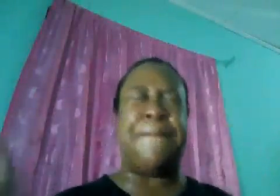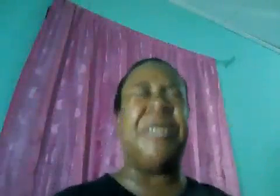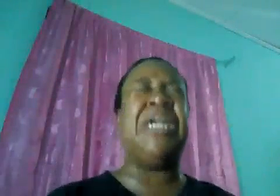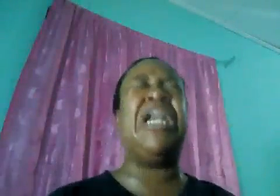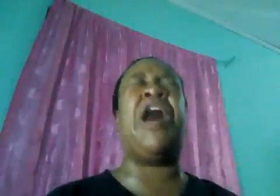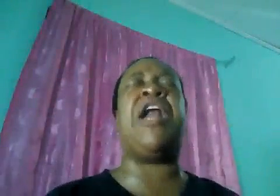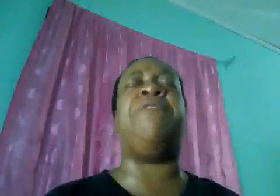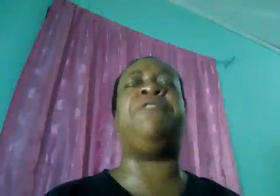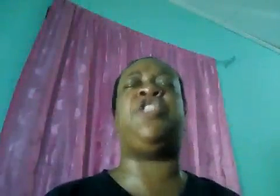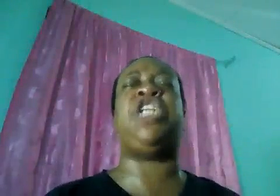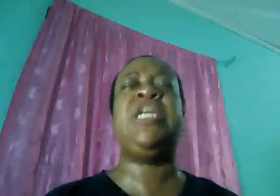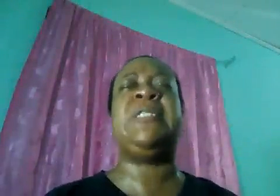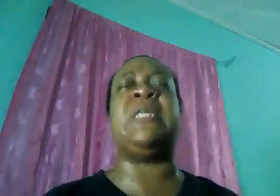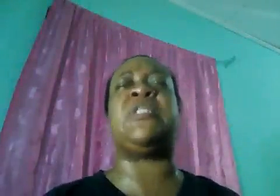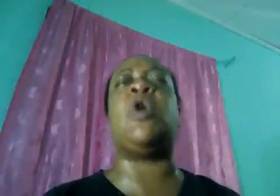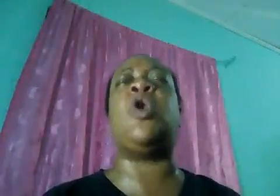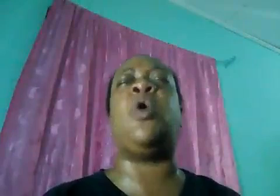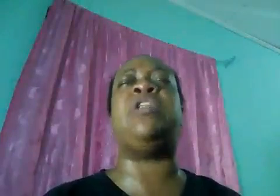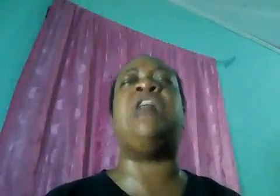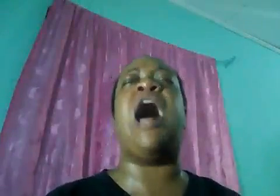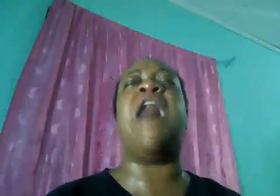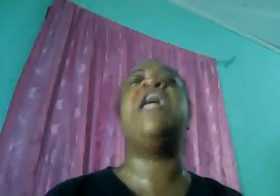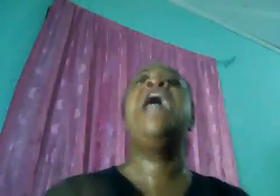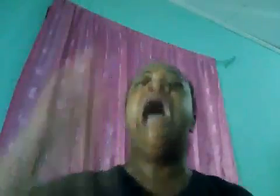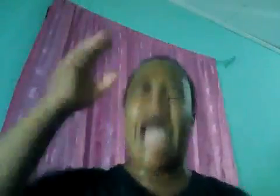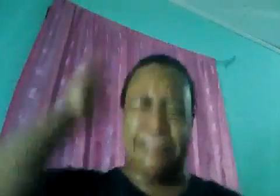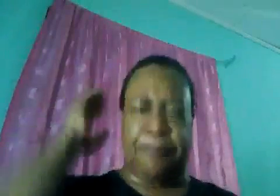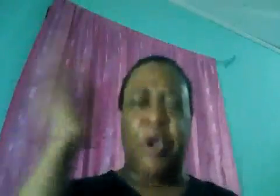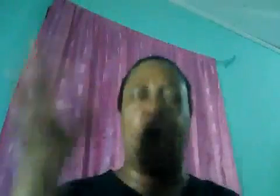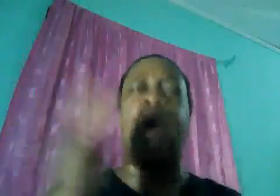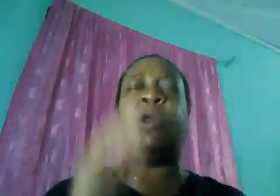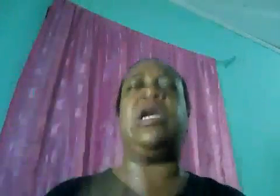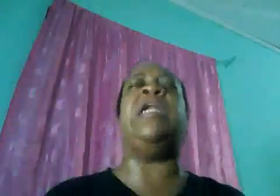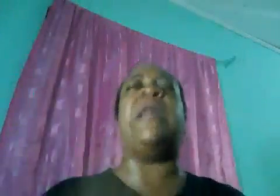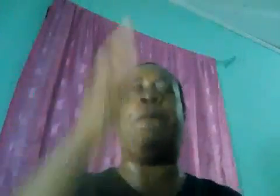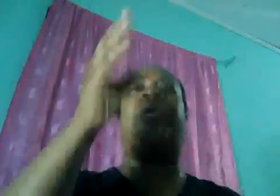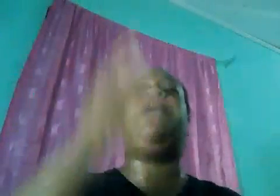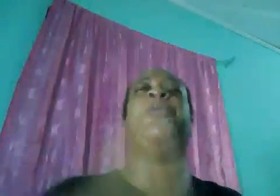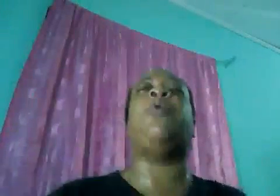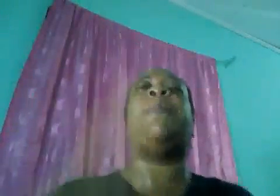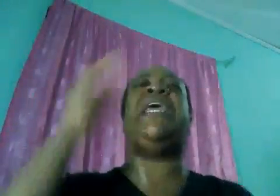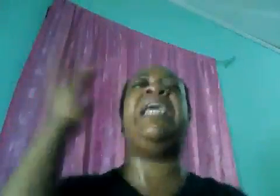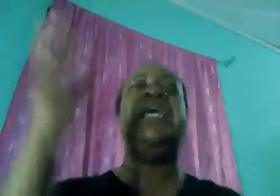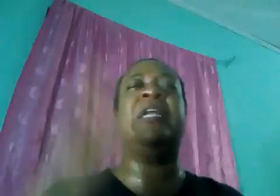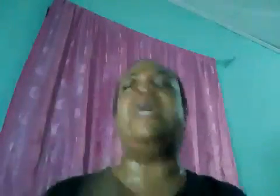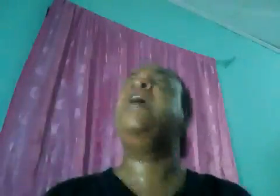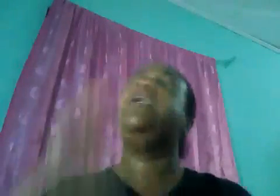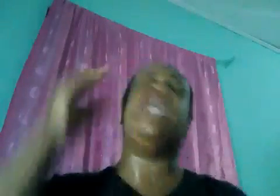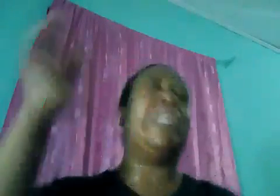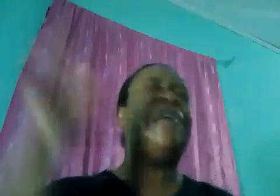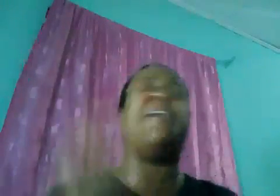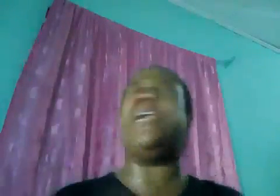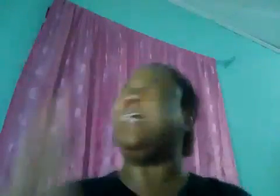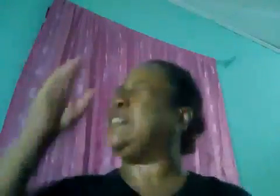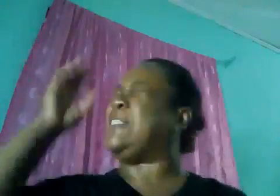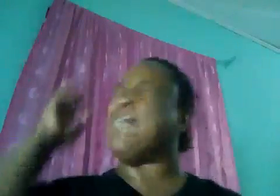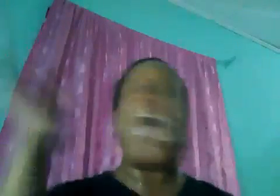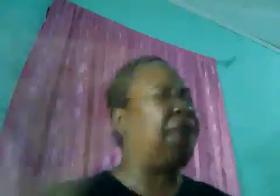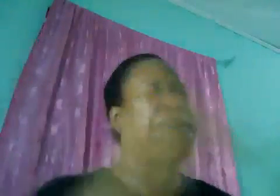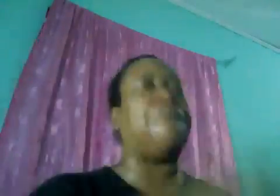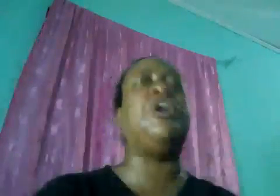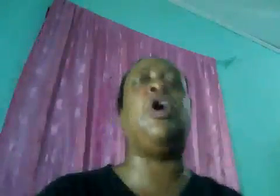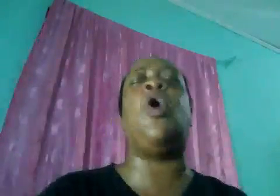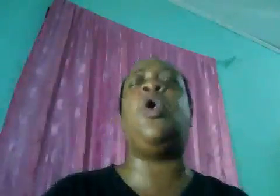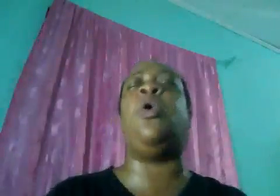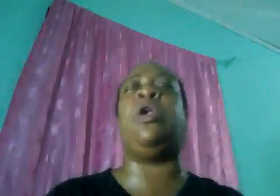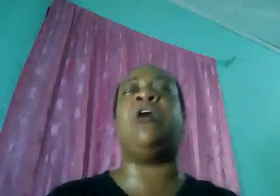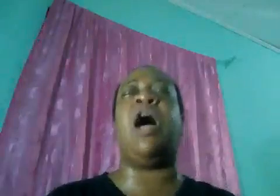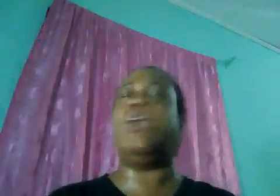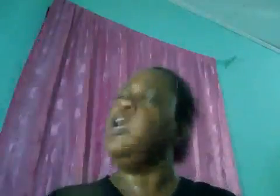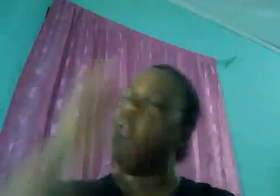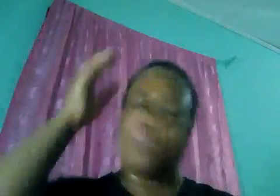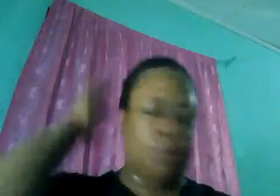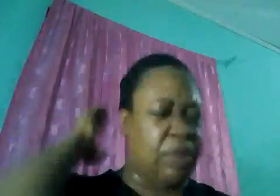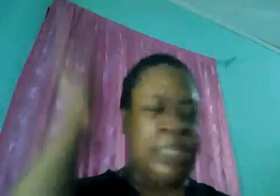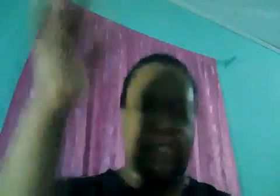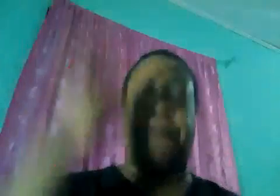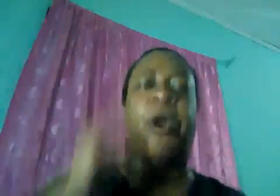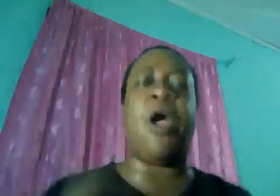of Jesus, oh Lord God. I pray, oh Lord God, that people will be healed, delivered, and set free, oh Lord God, through this prayer, oh Lord